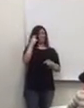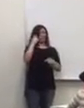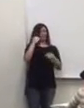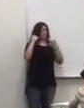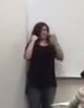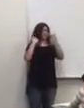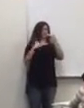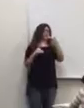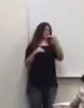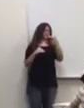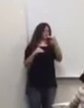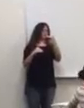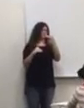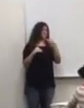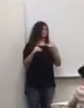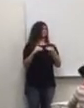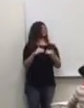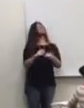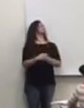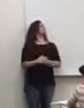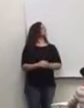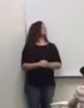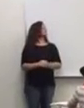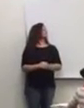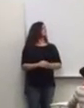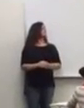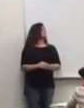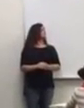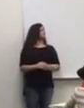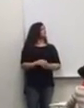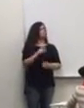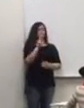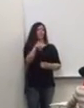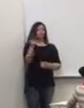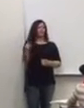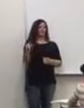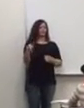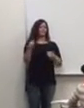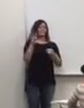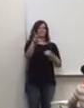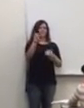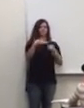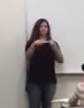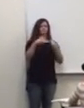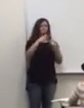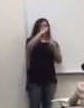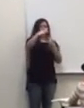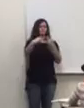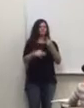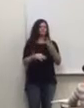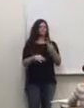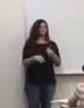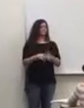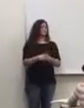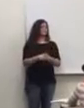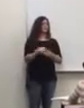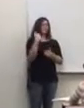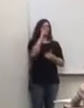much, because PowerPoint gives you like 50 options. It can like swirl in like a spiral, and you can come in like a